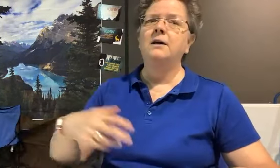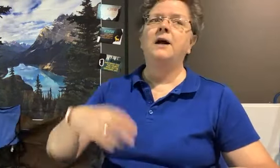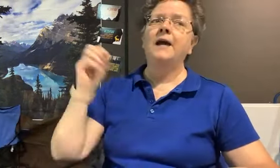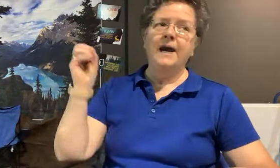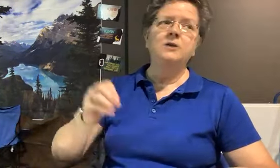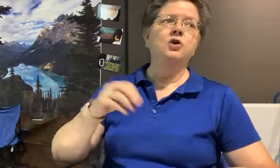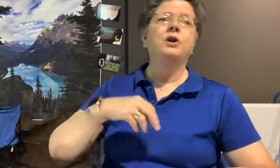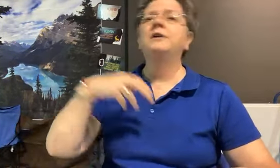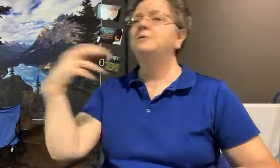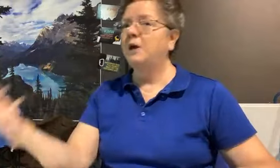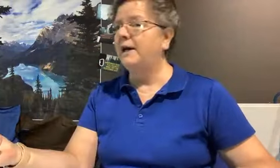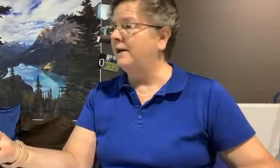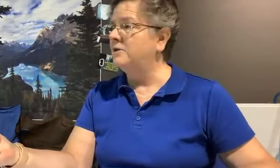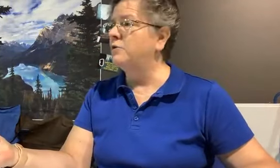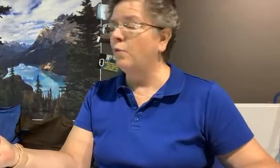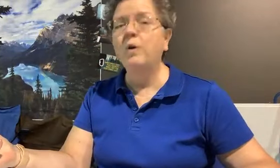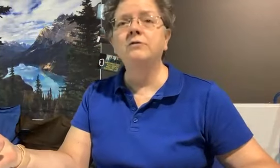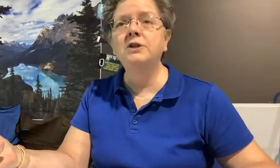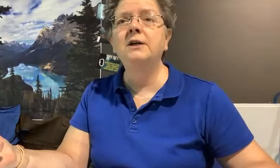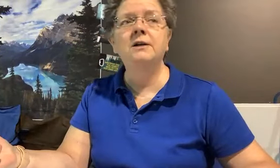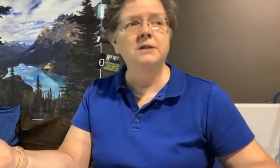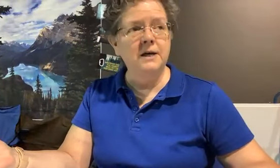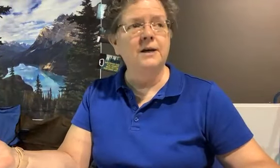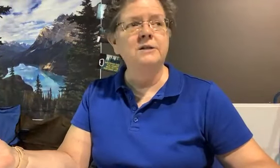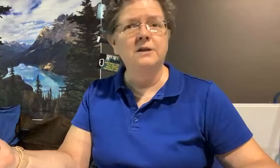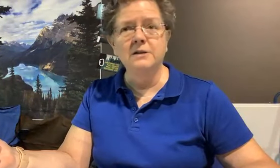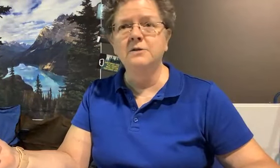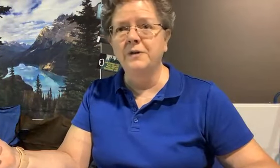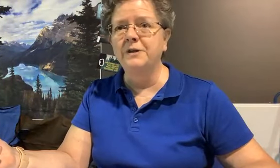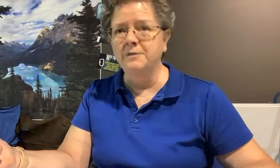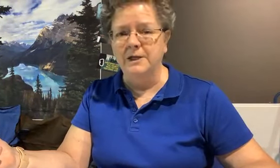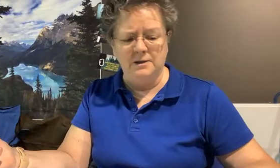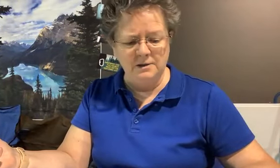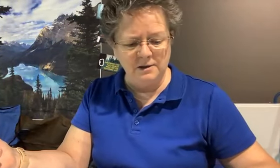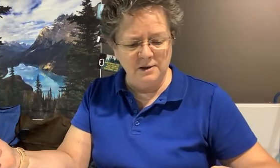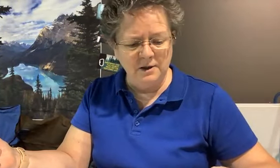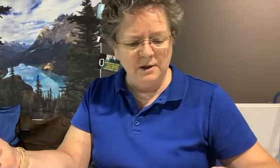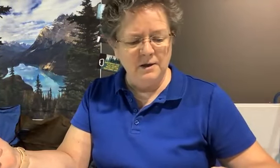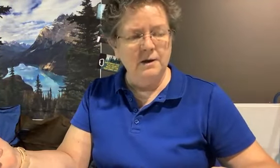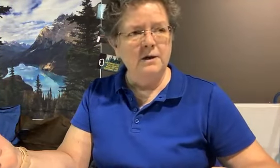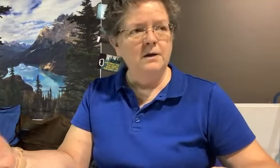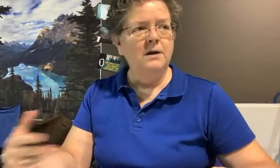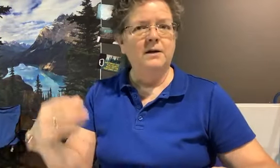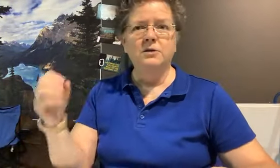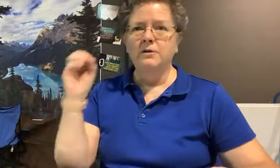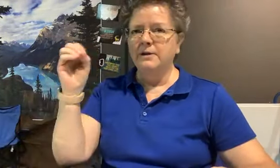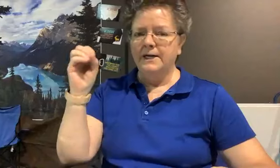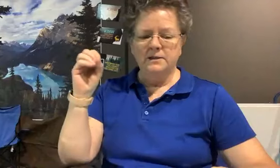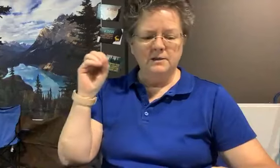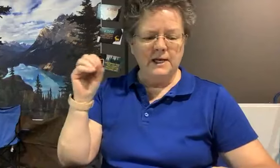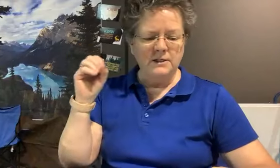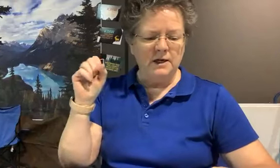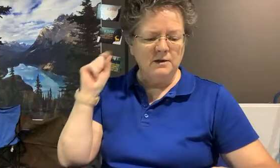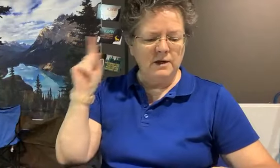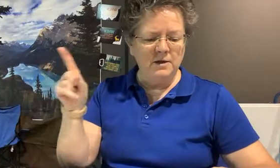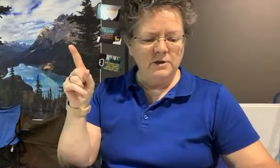an angel explains, well, what you're seeing is this, and this is what this means. And so that's it.